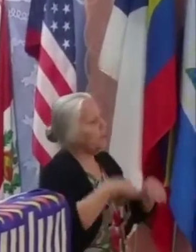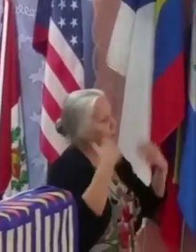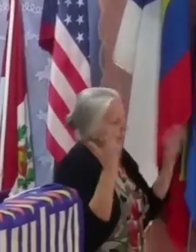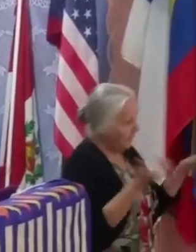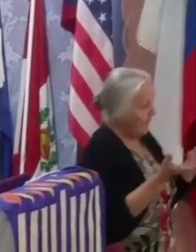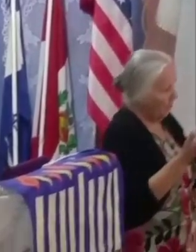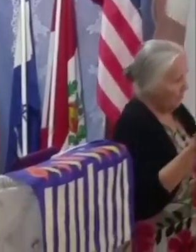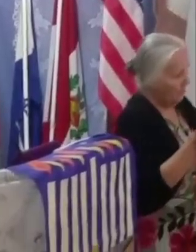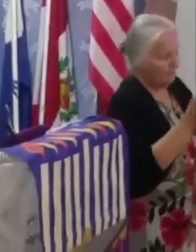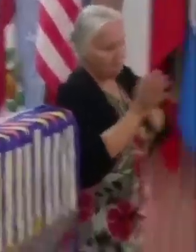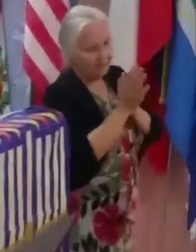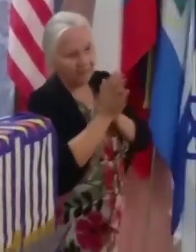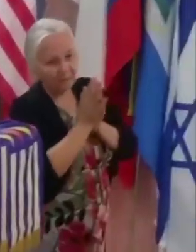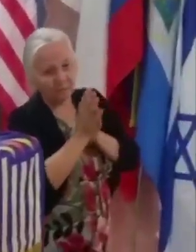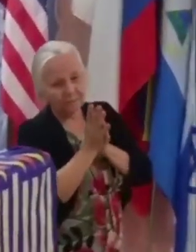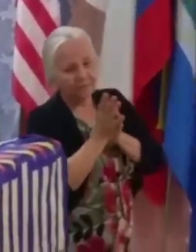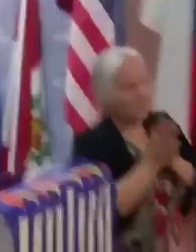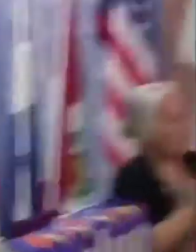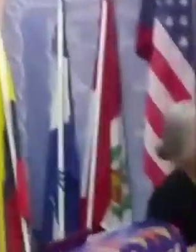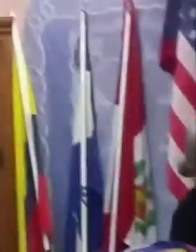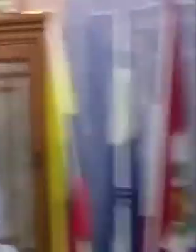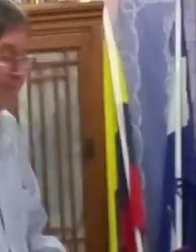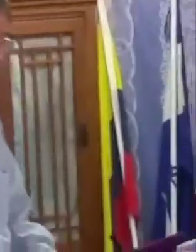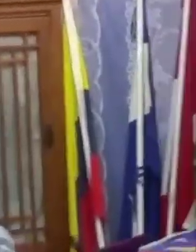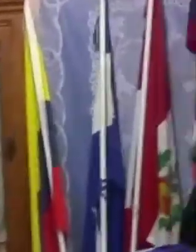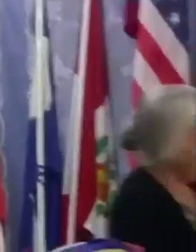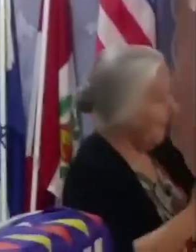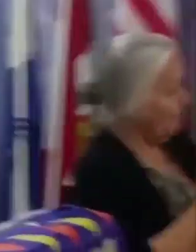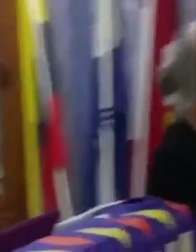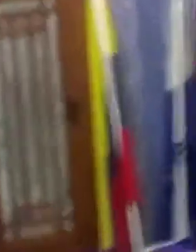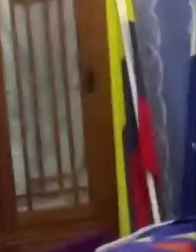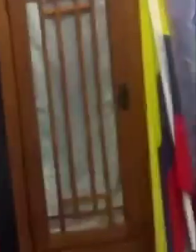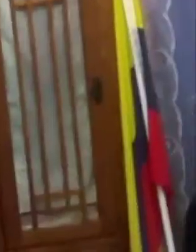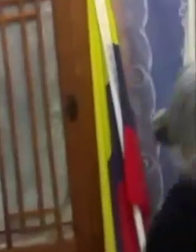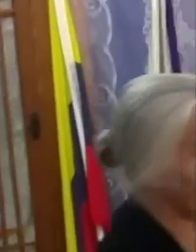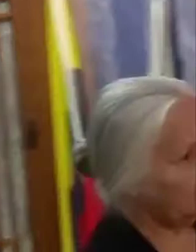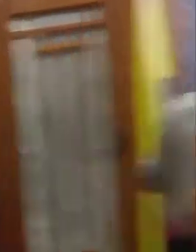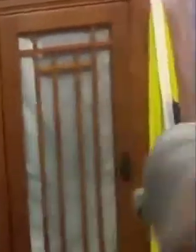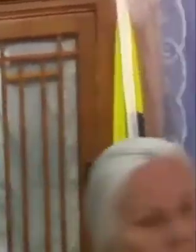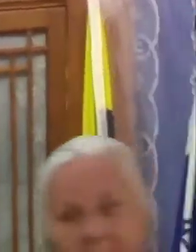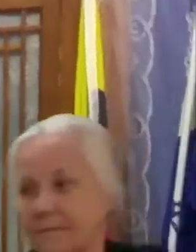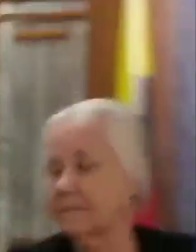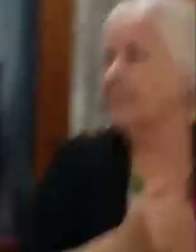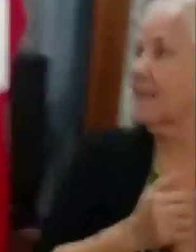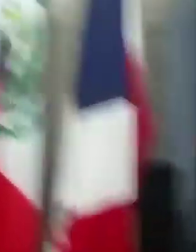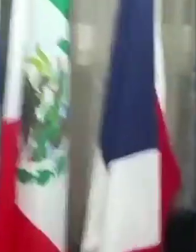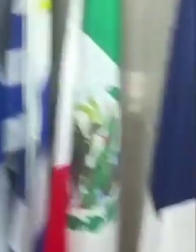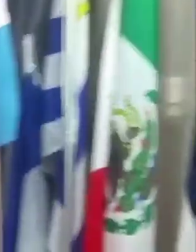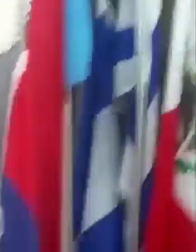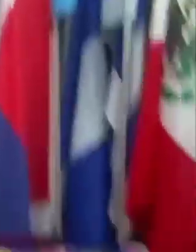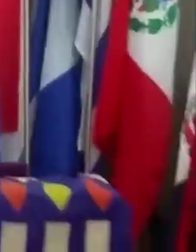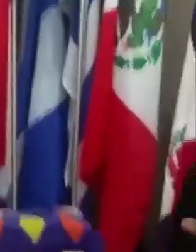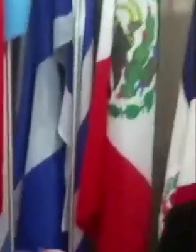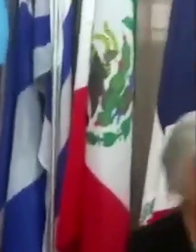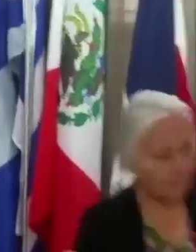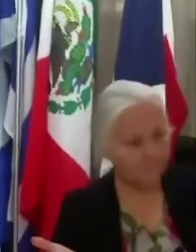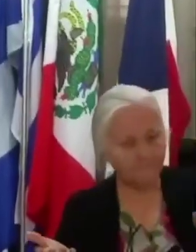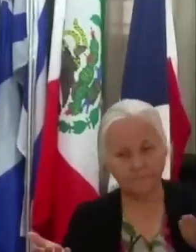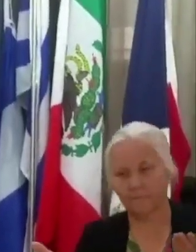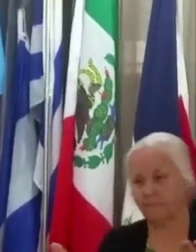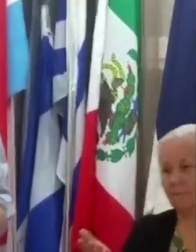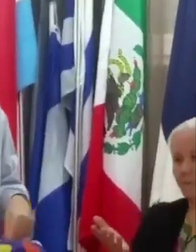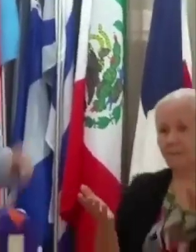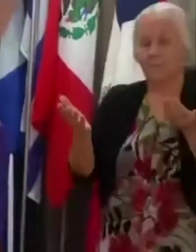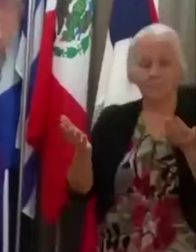state de otro estado at odd times. En diferentes tiempos. Well, how many know ¿cuántos saben? There